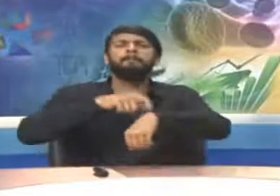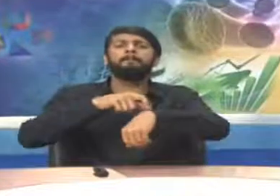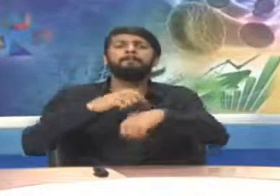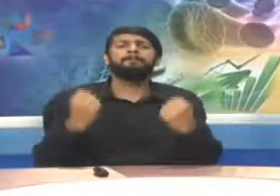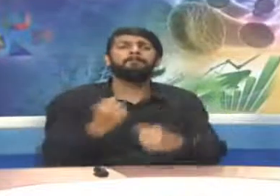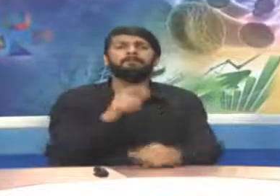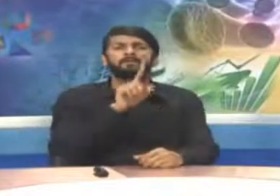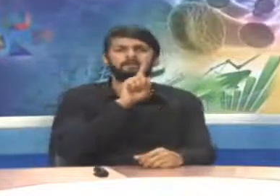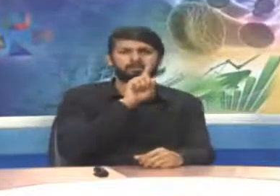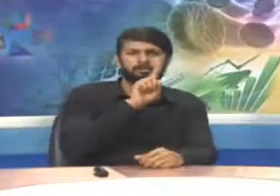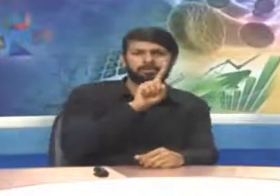years.